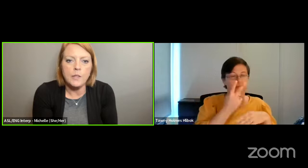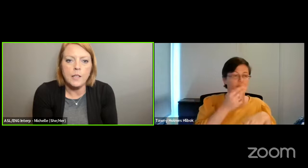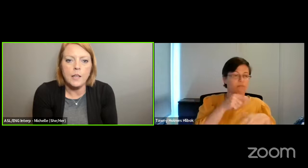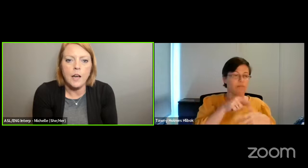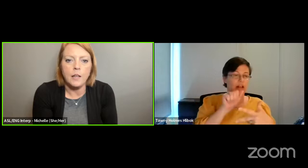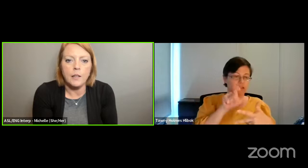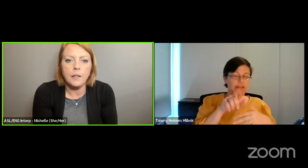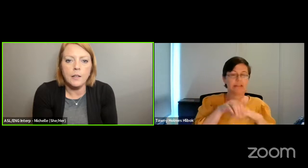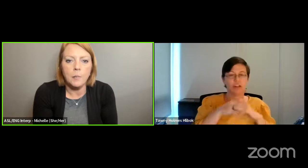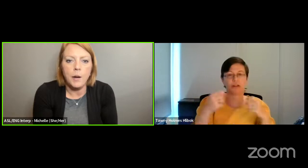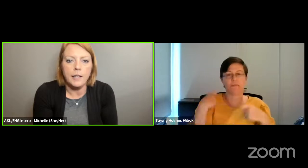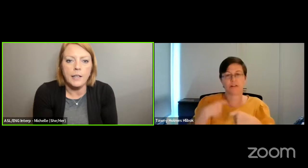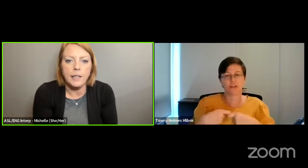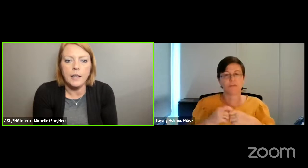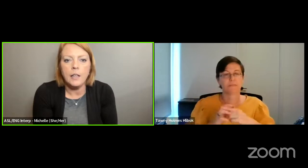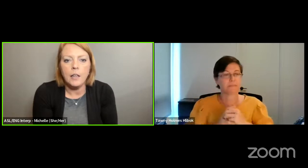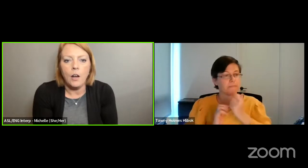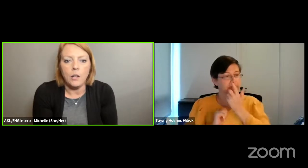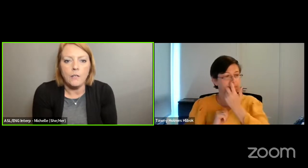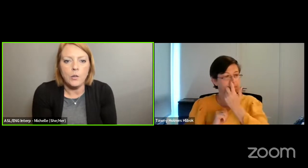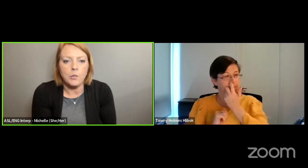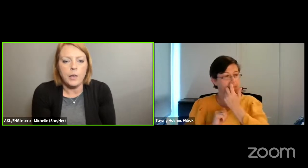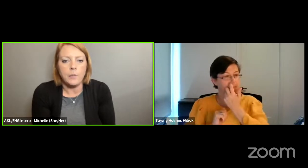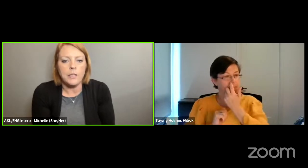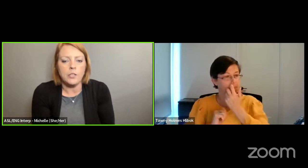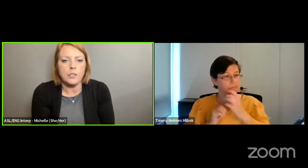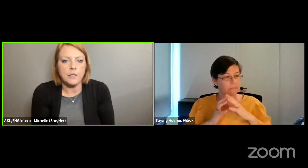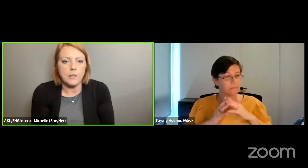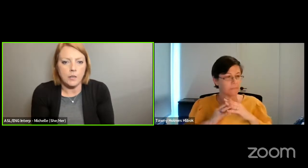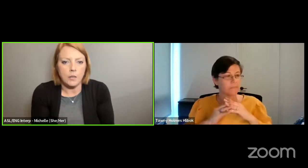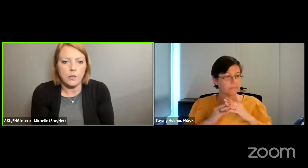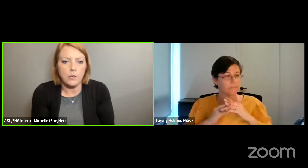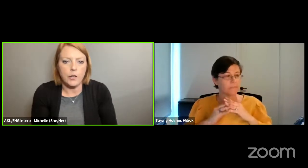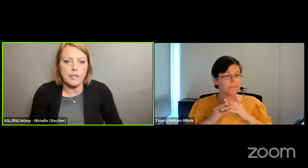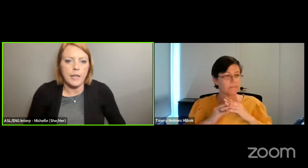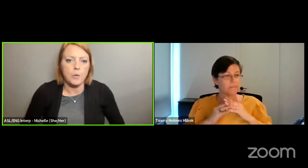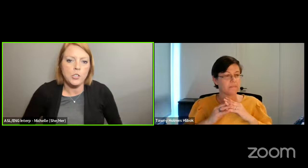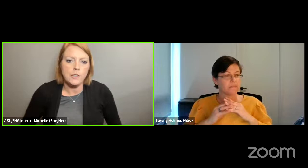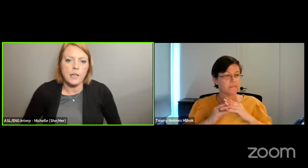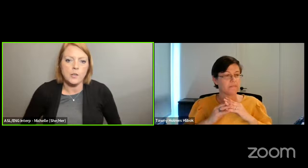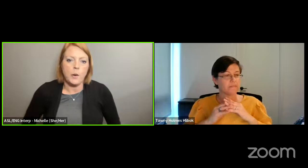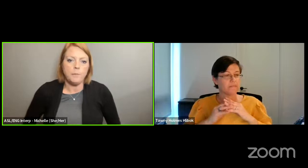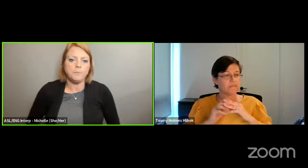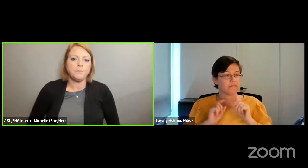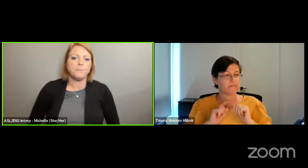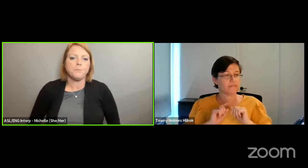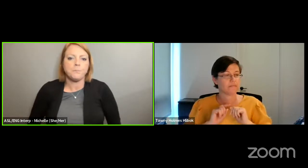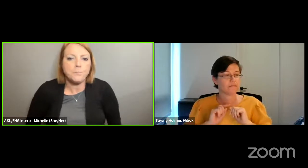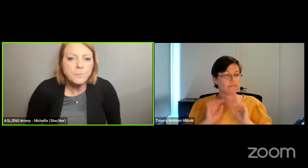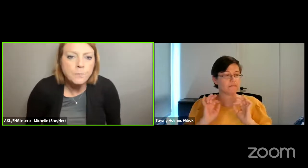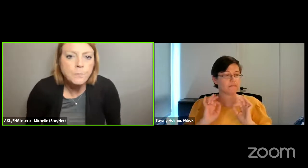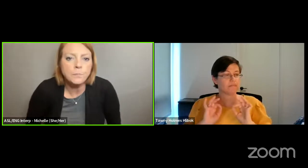we're focusing on compiling all of those recommendations in those various languages as well.